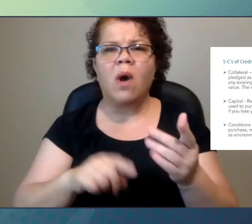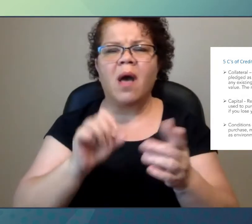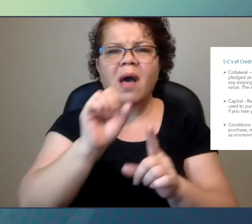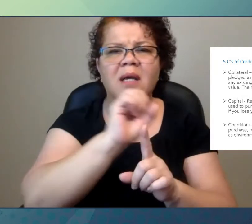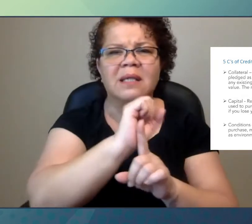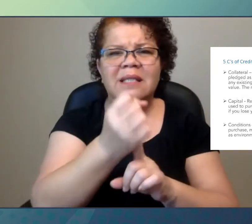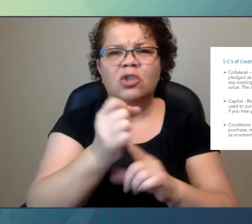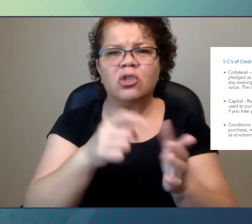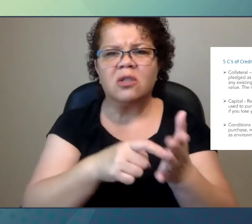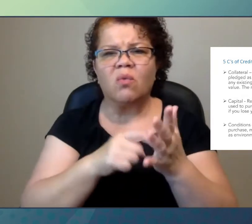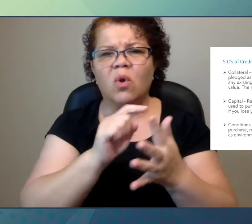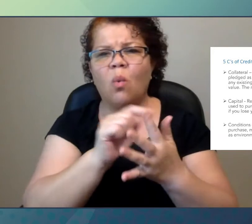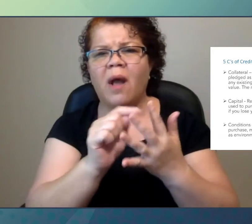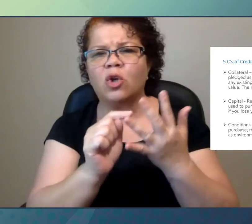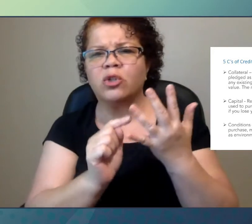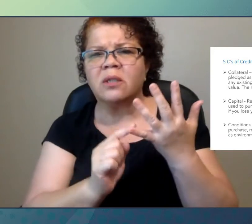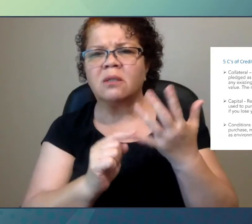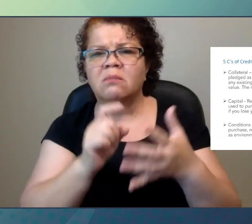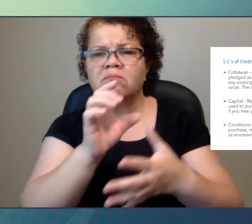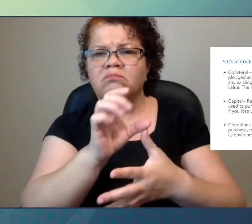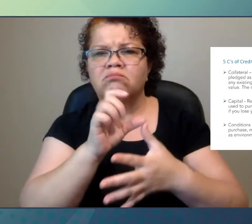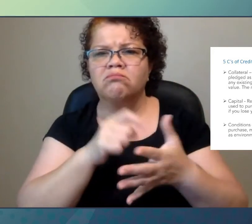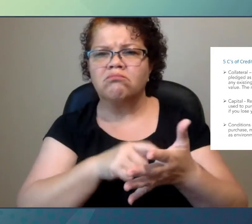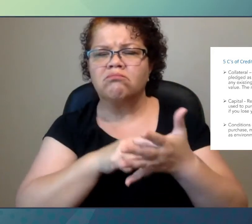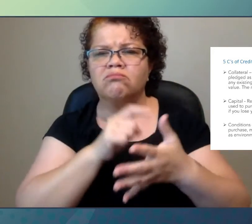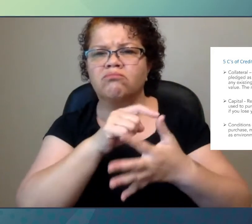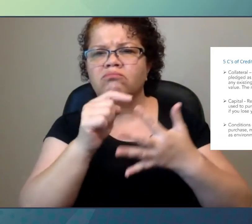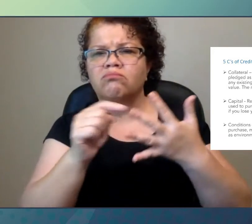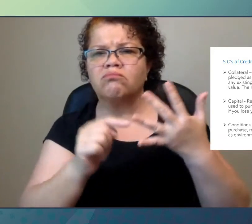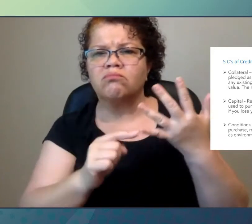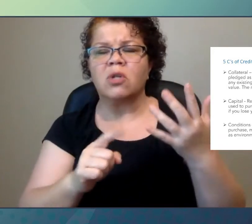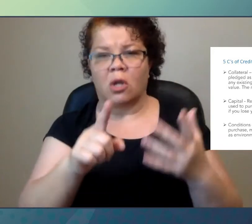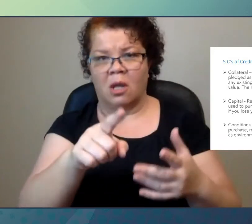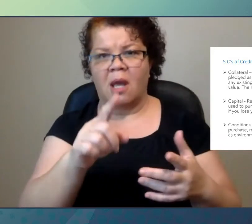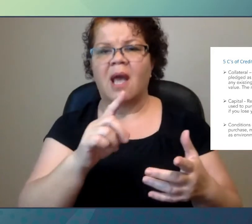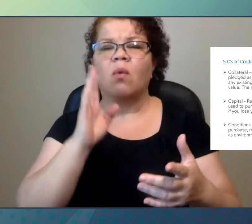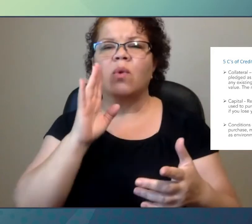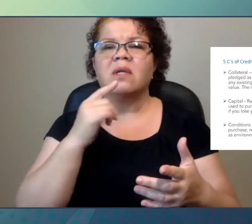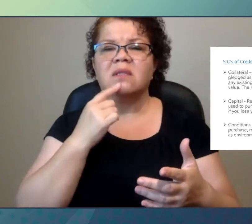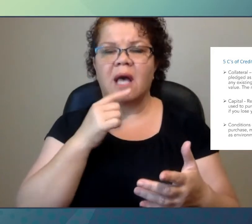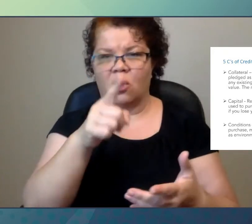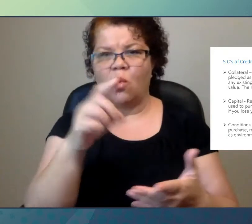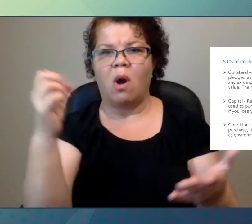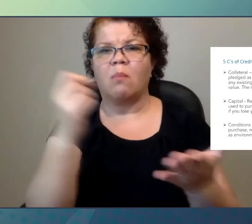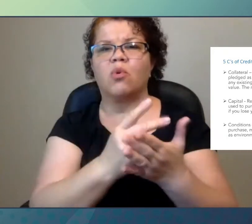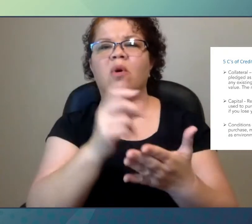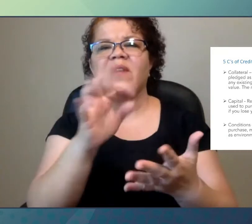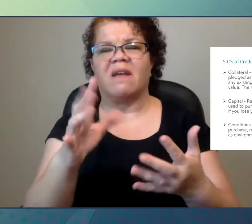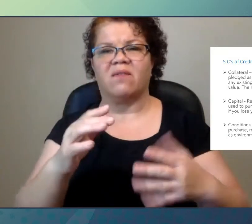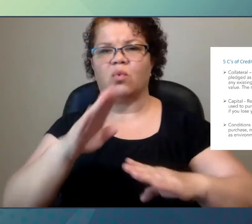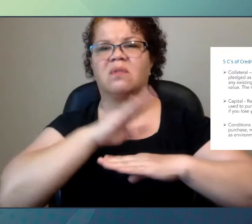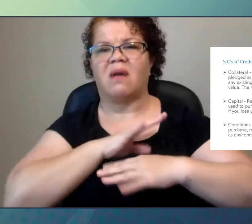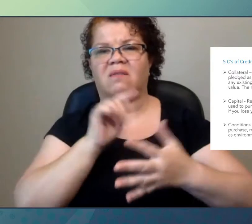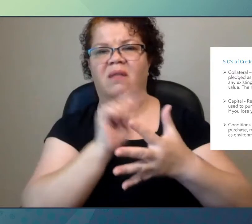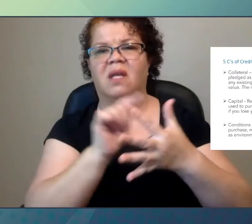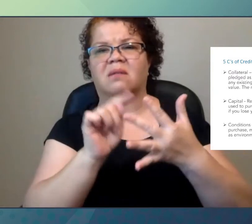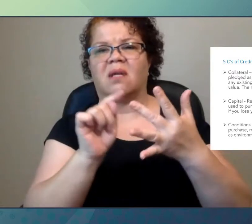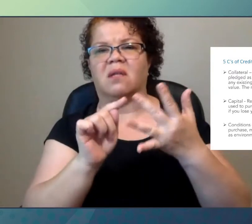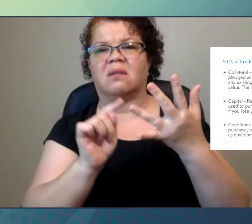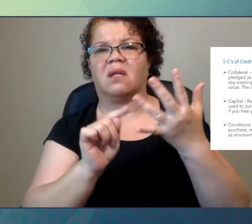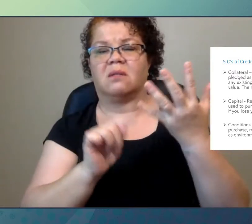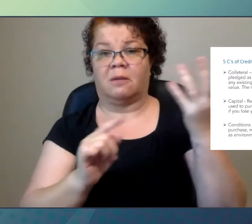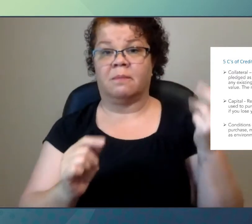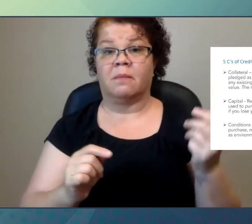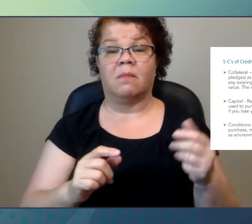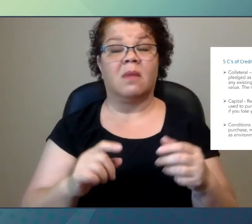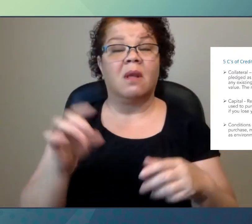they list them that you will be approved subject to you meeting those conditions. But other than that, I mean, those